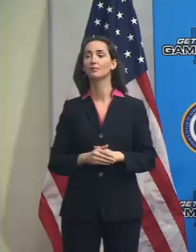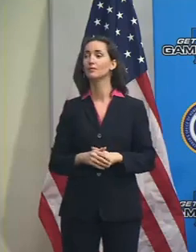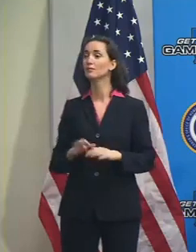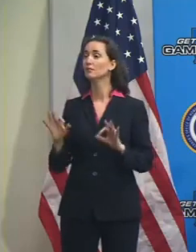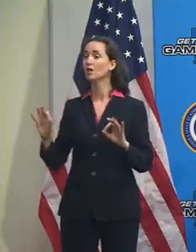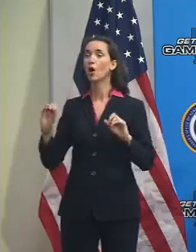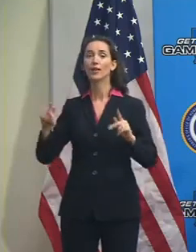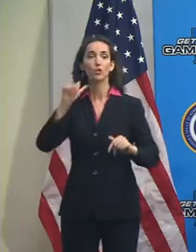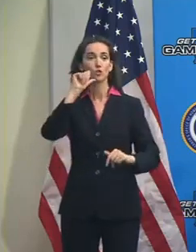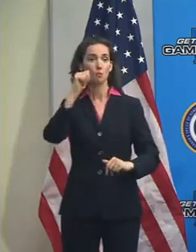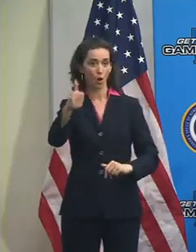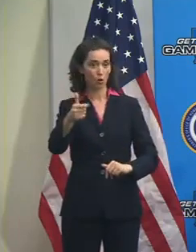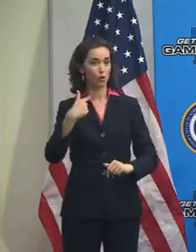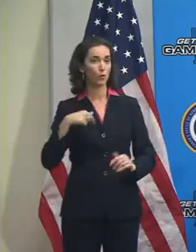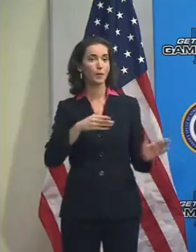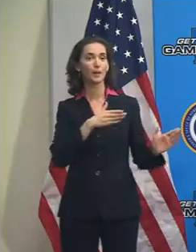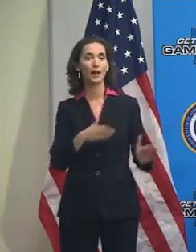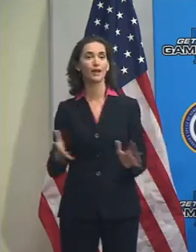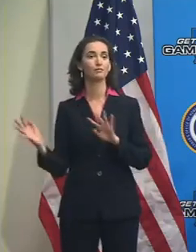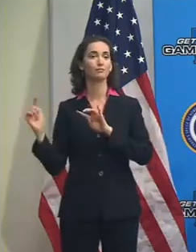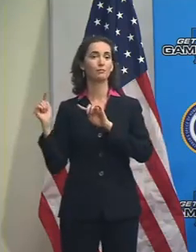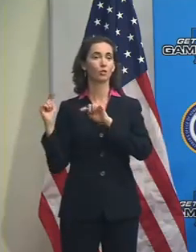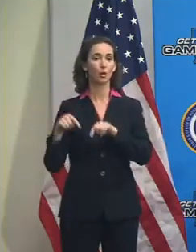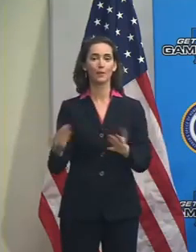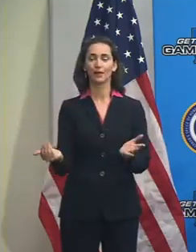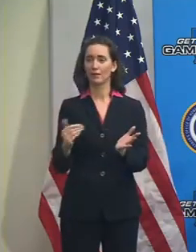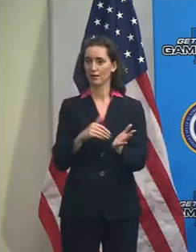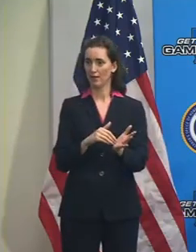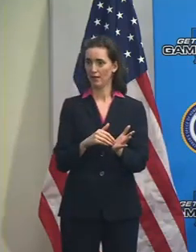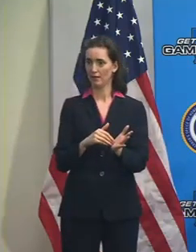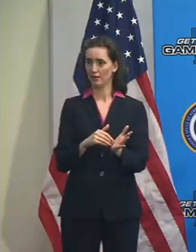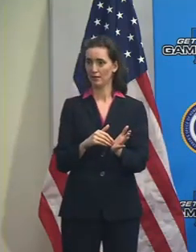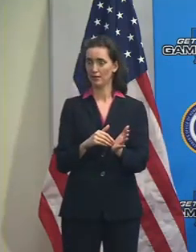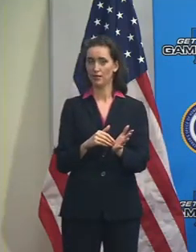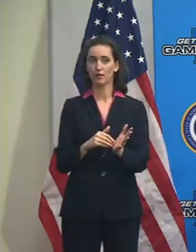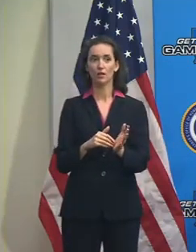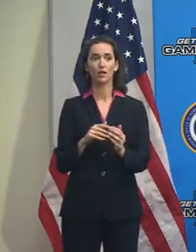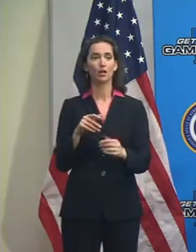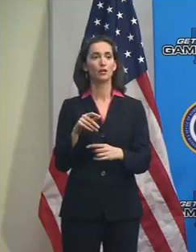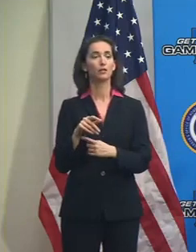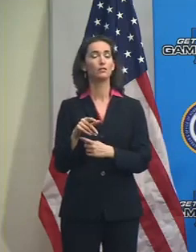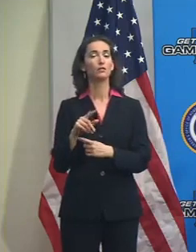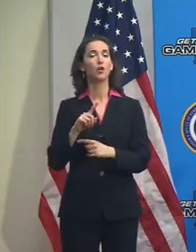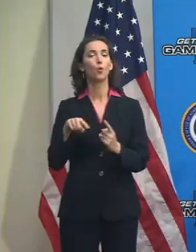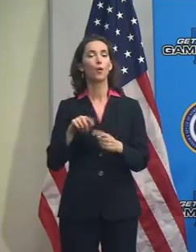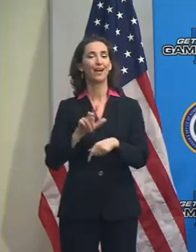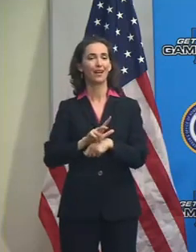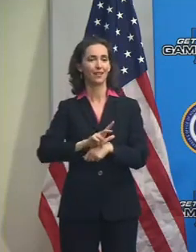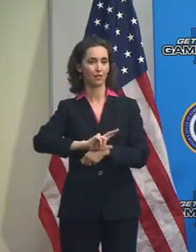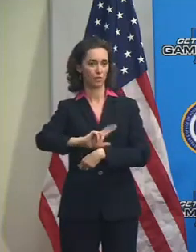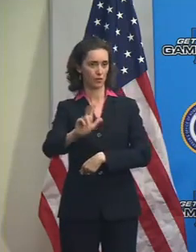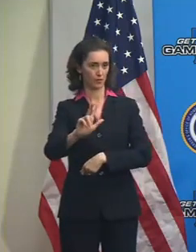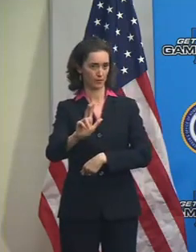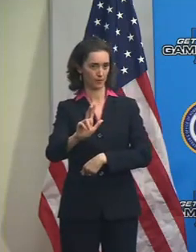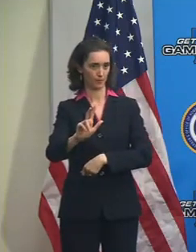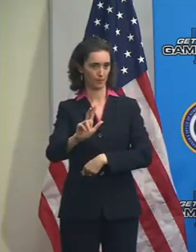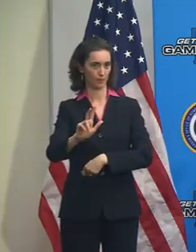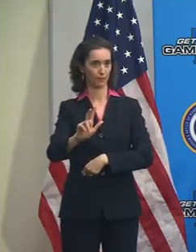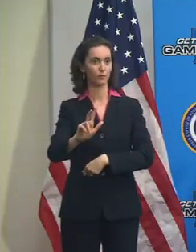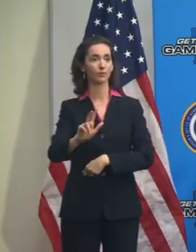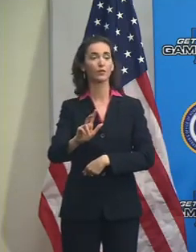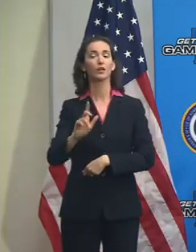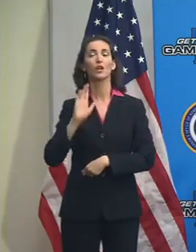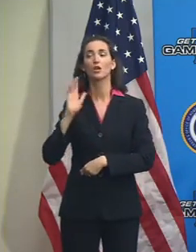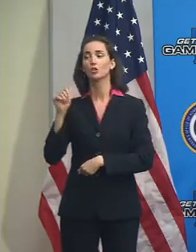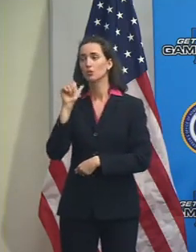Okay, tomorrow we intend to come back with a press conference at 3 o'clock. I will be having a